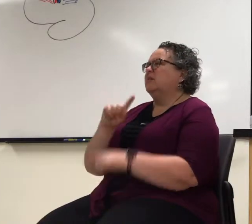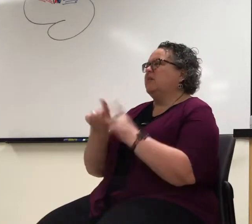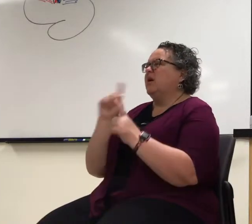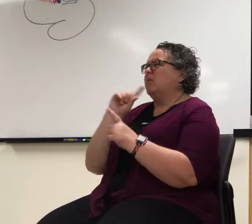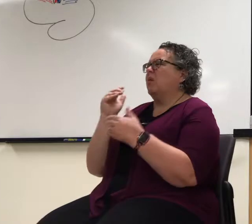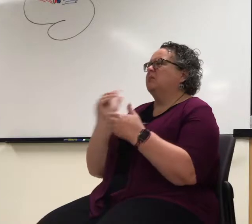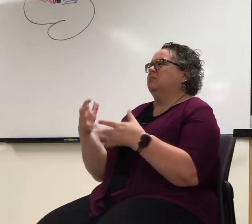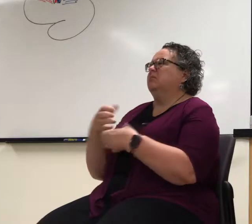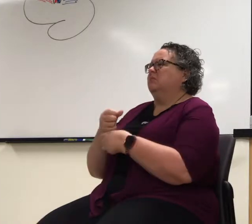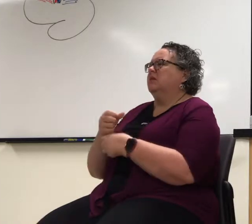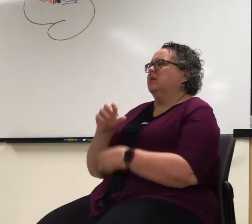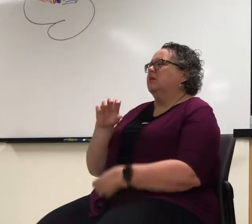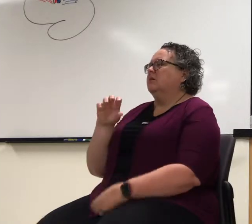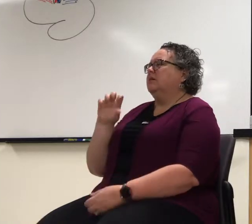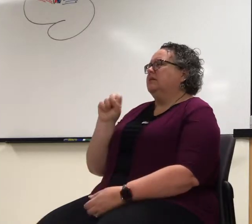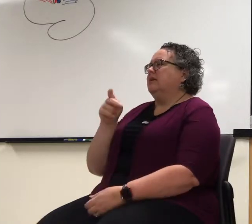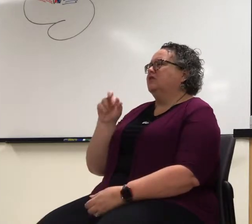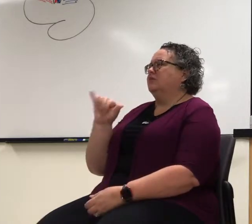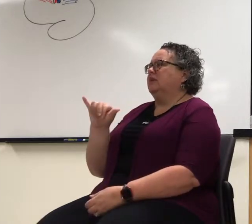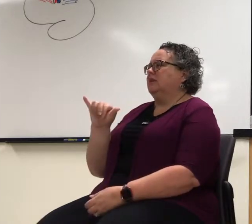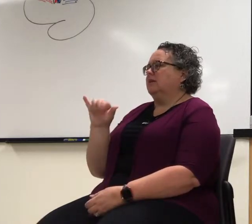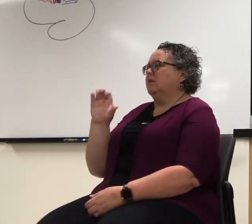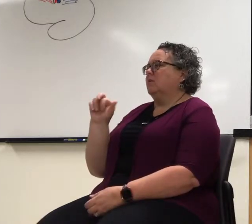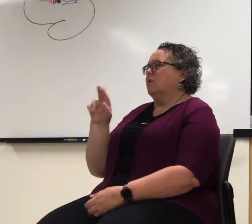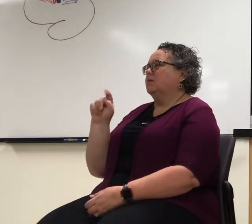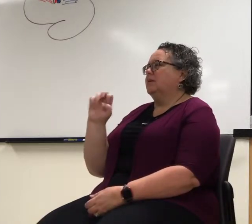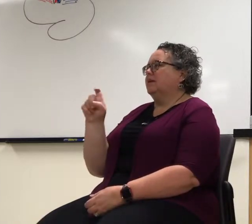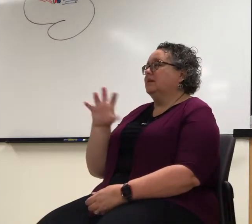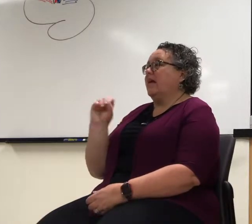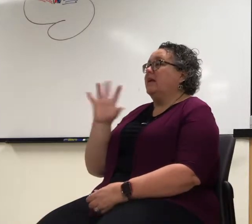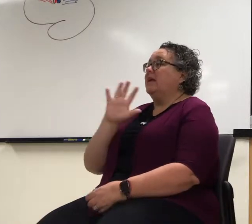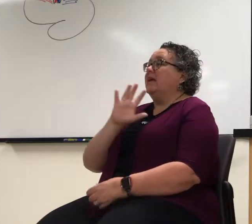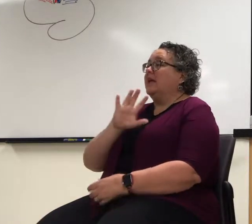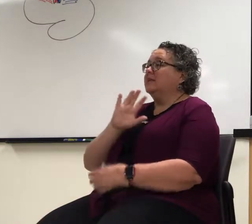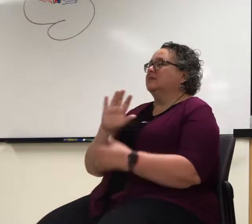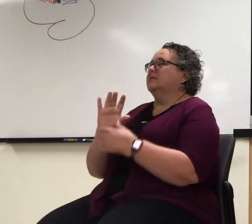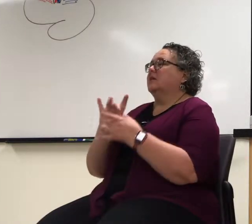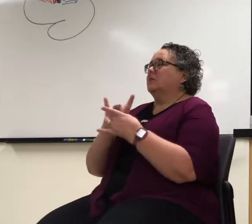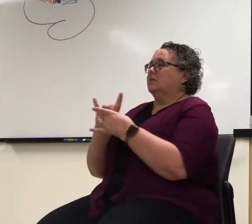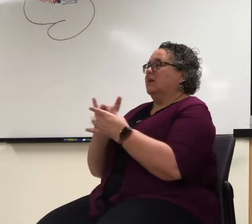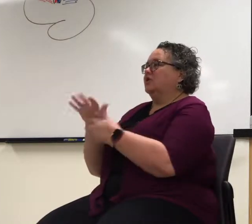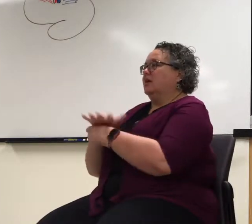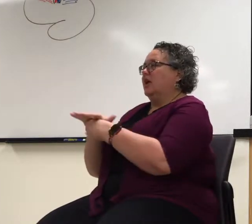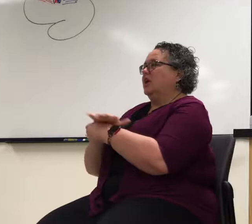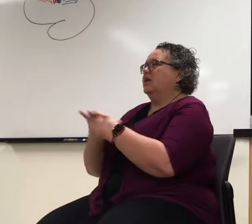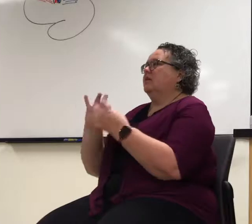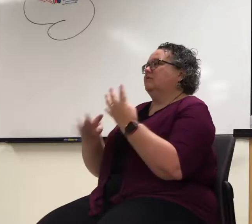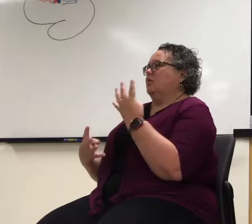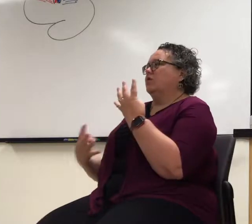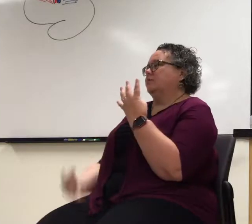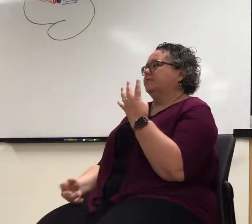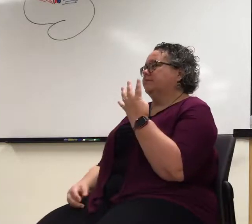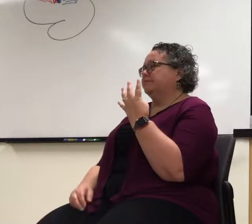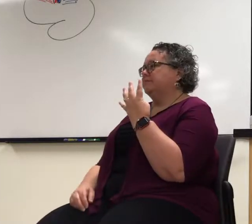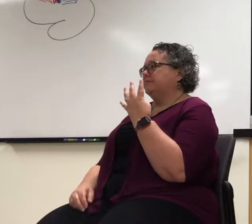Sensory cortex. And its association area, which is basically number